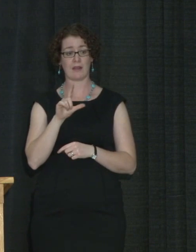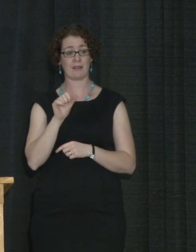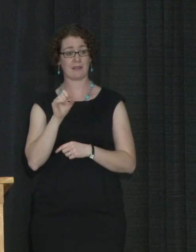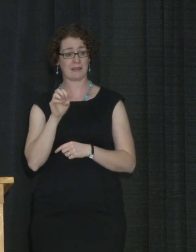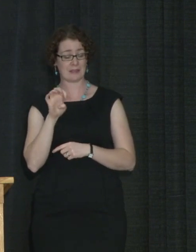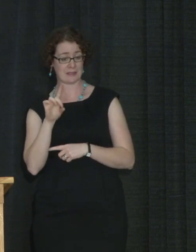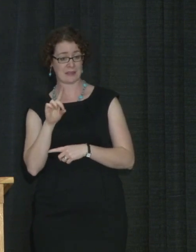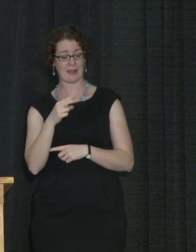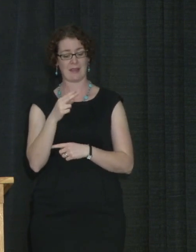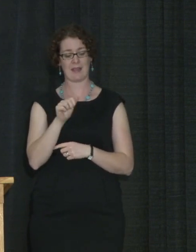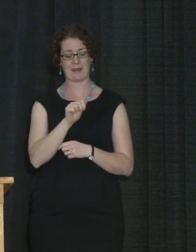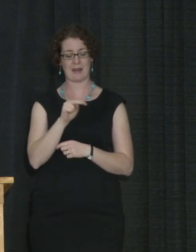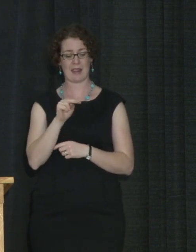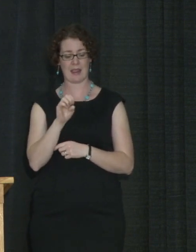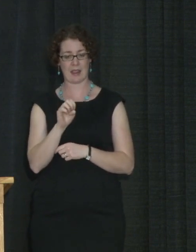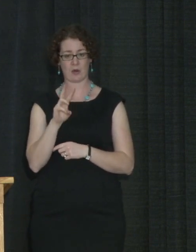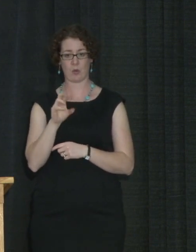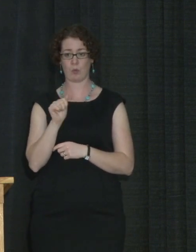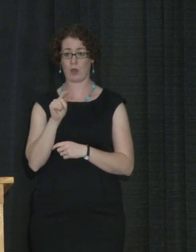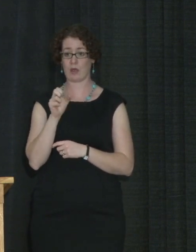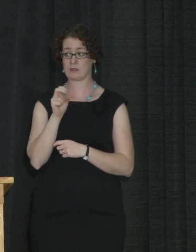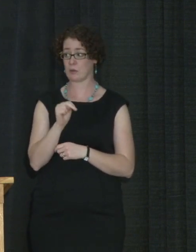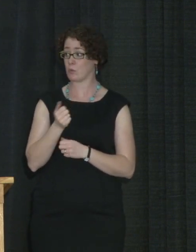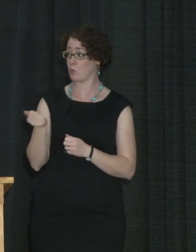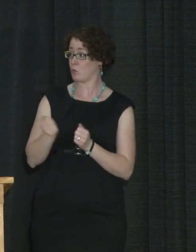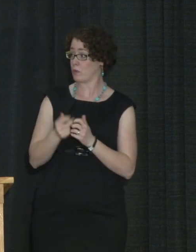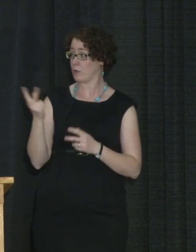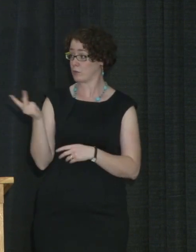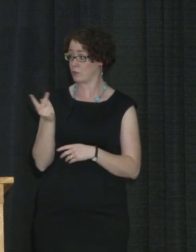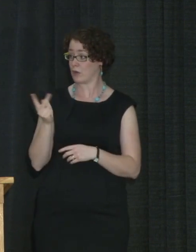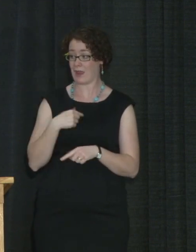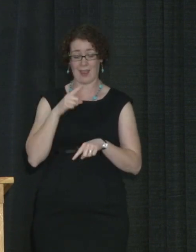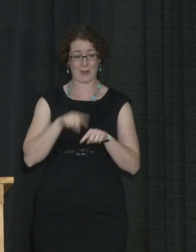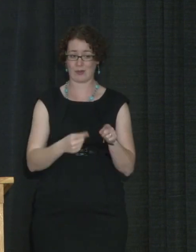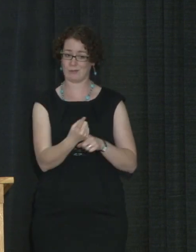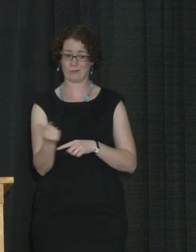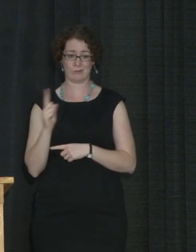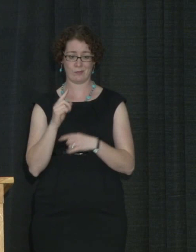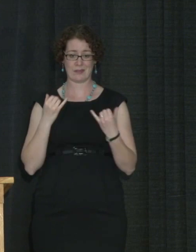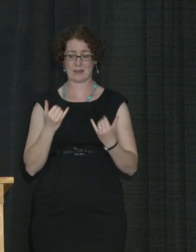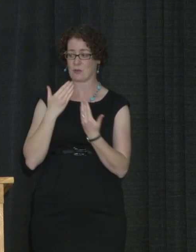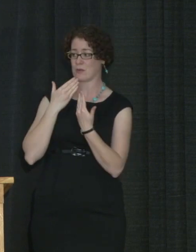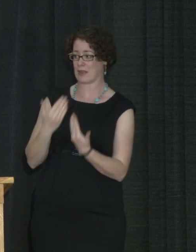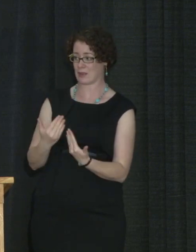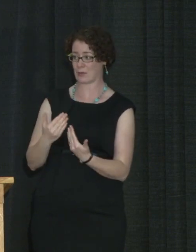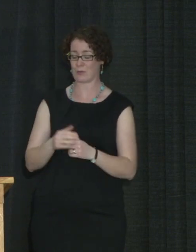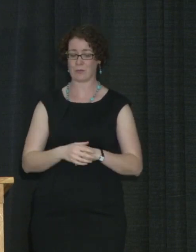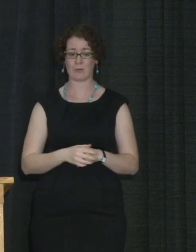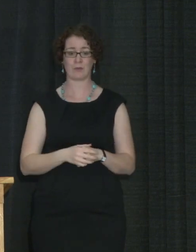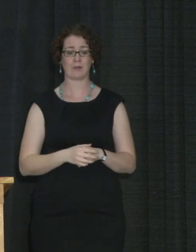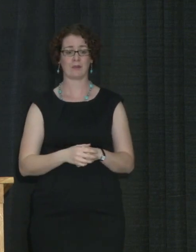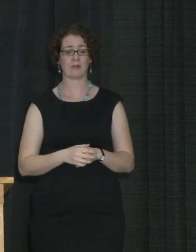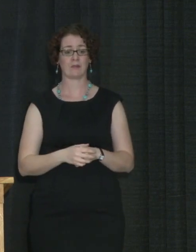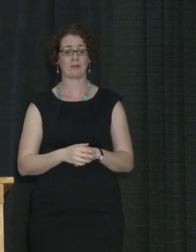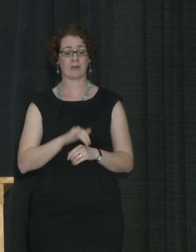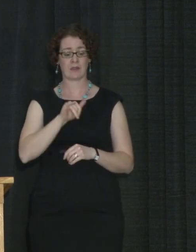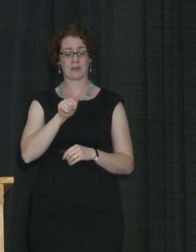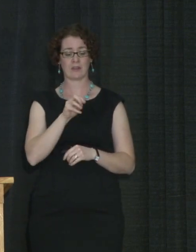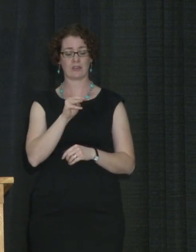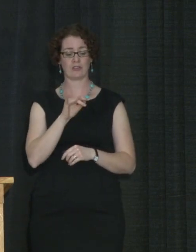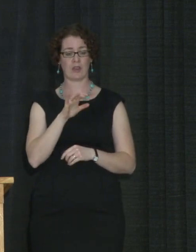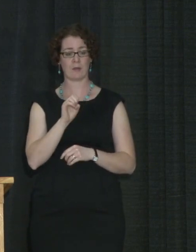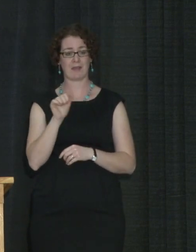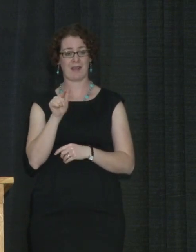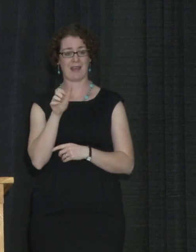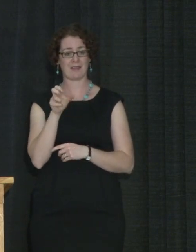Pam Watson. Without you two, I probably would not have come up here today. Thank you, Pam. And also Jamie Ellison,